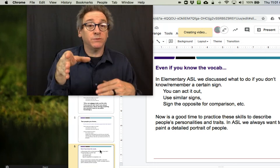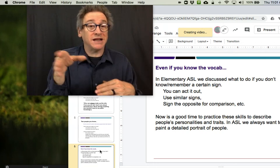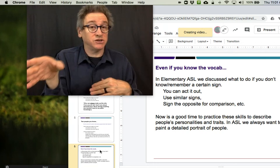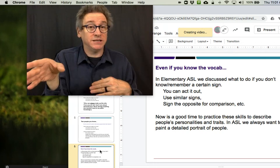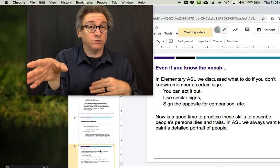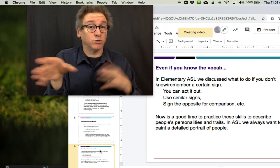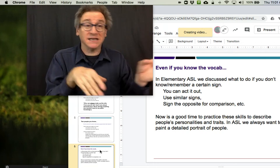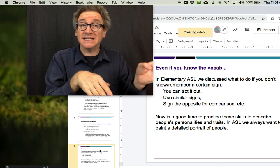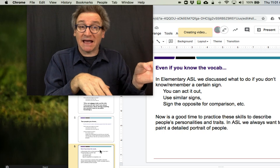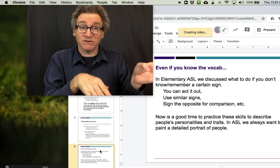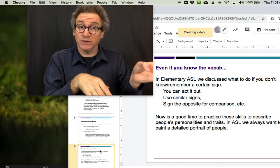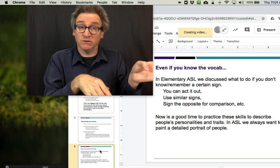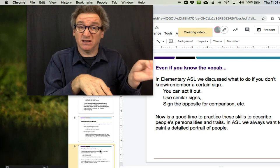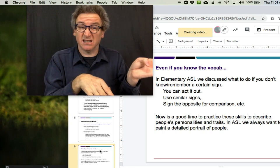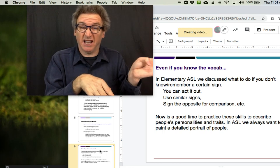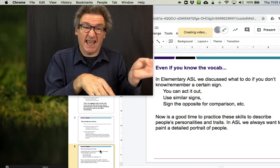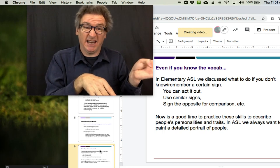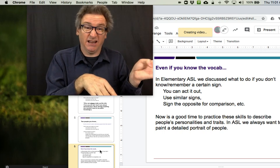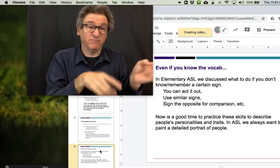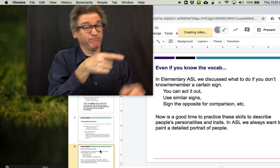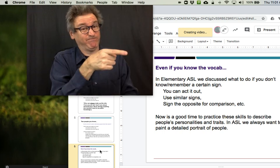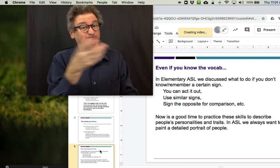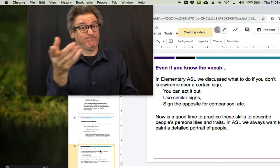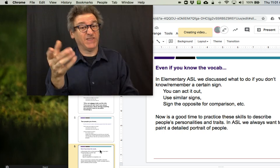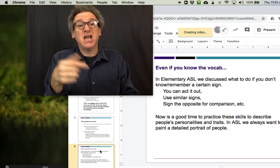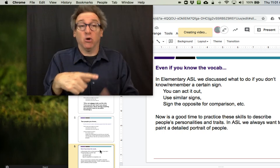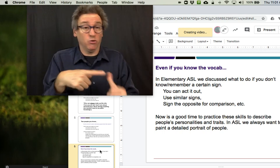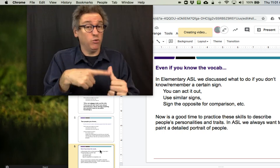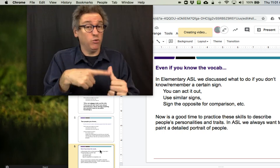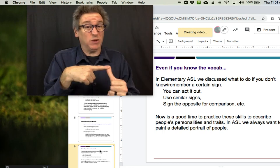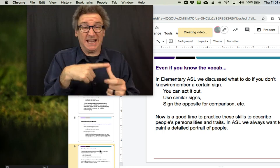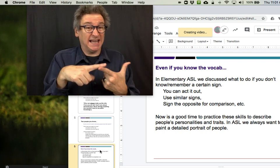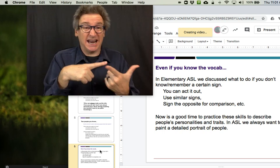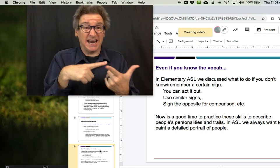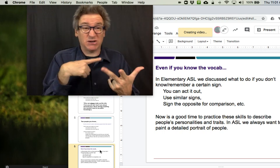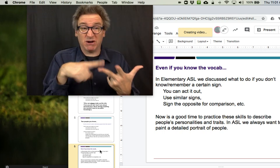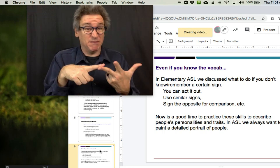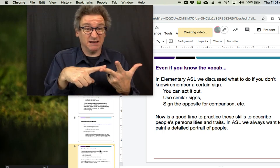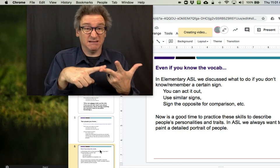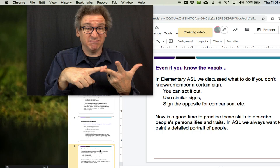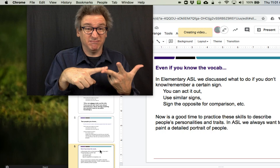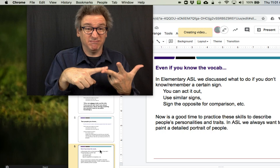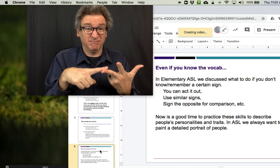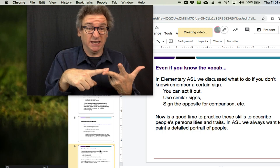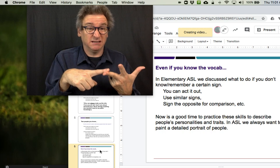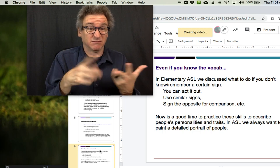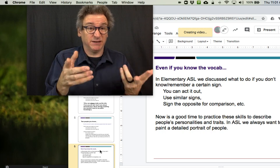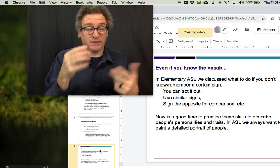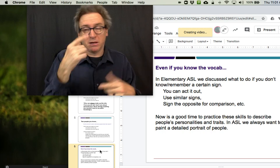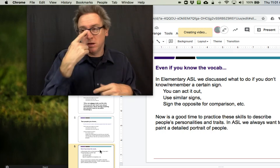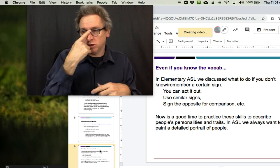so someone has a sweet tooth or doesn't have a sweet tooth, doesn't like candy. Oh, they don't like cakes and ice cream and